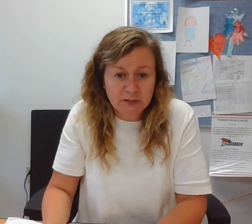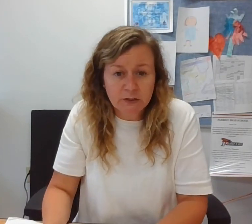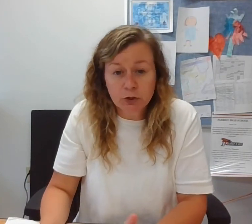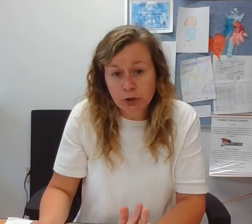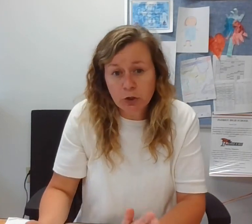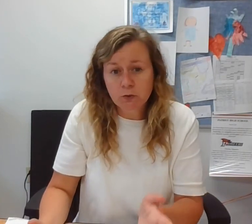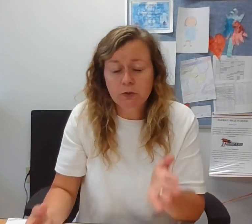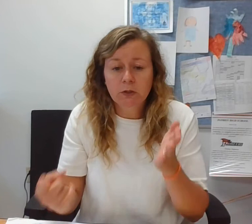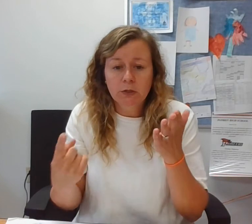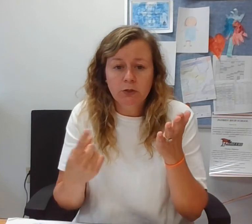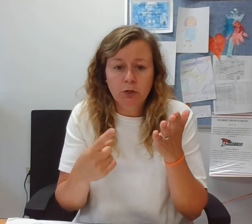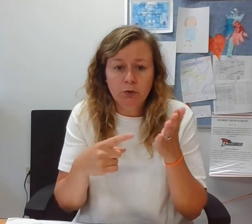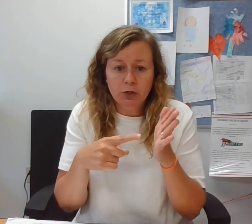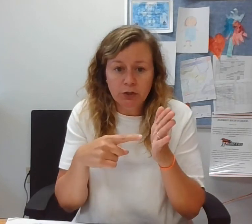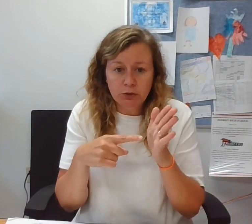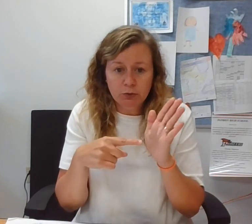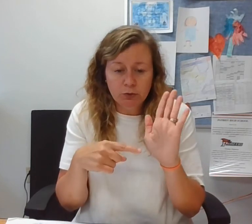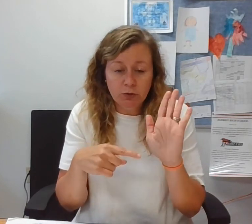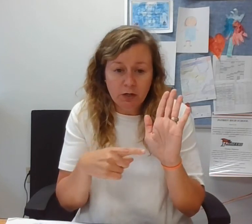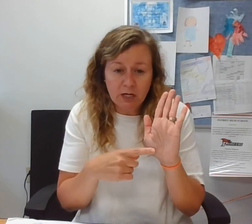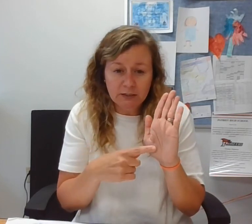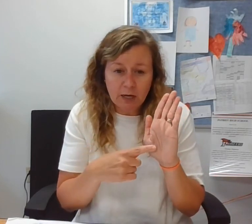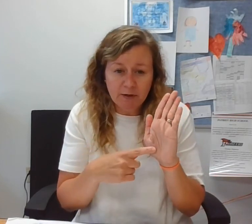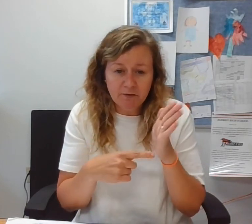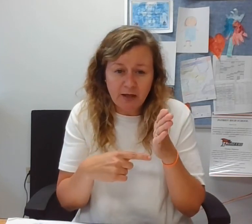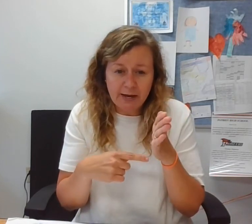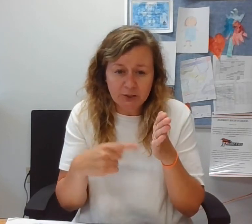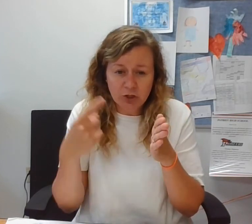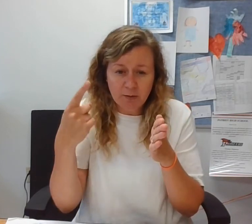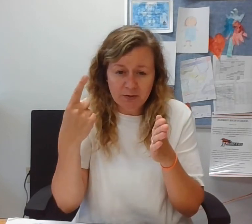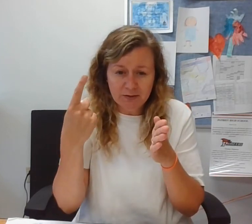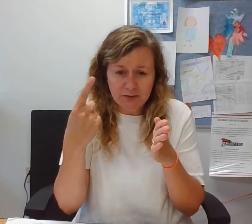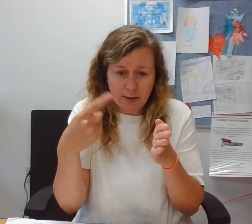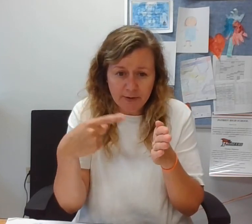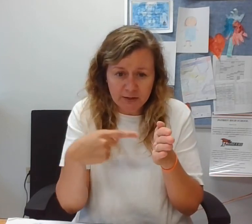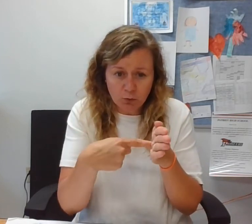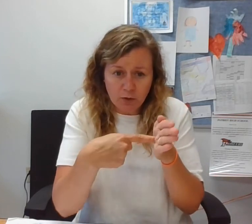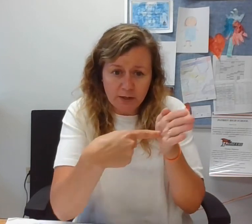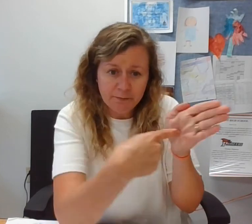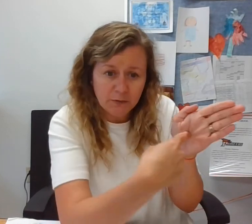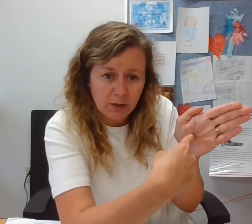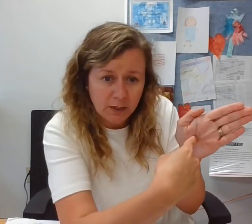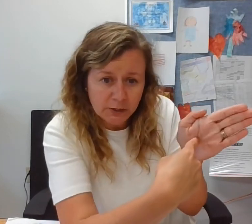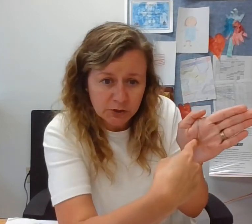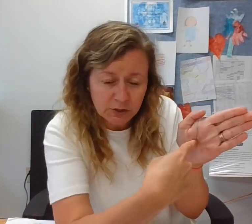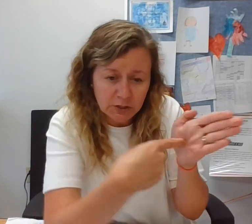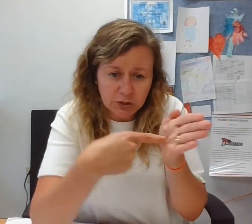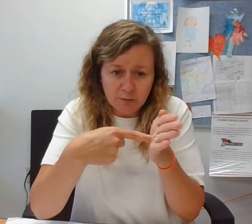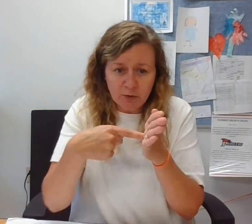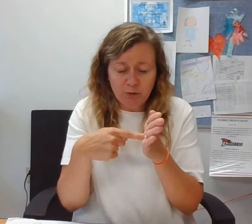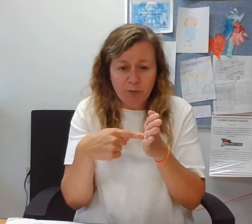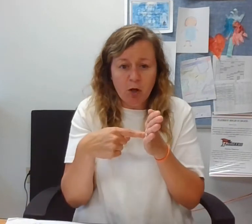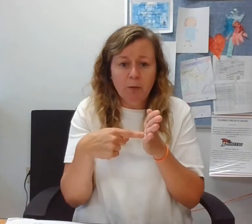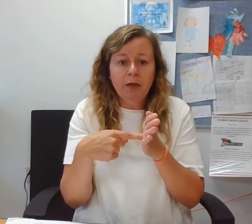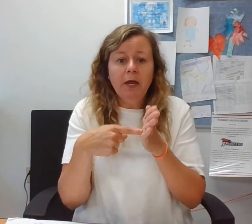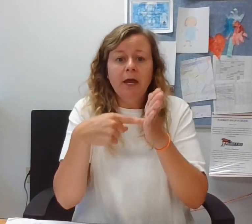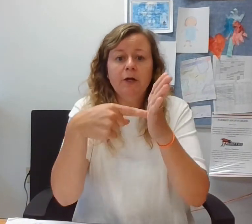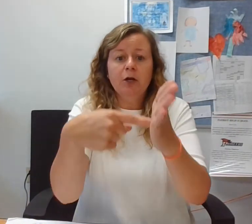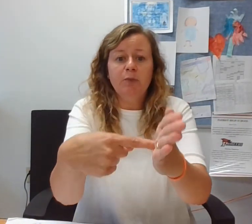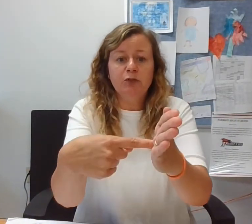represents or shows. So you're going to do non-dominant flat hand shape. Dominant is a 1. And you're just going to touch in the middle of your palm, and you're going to push it